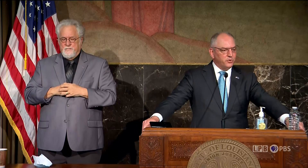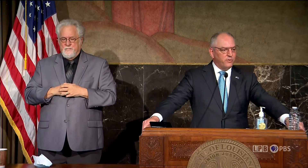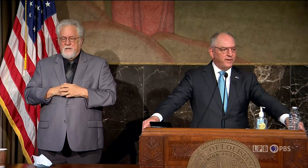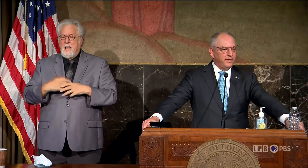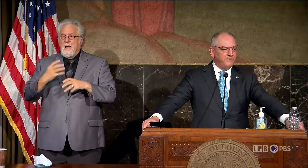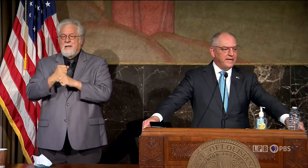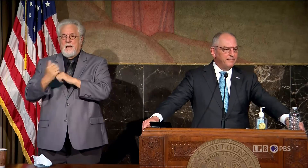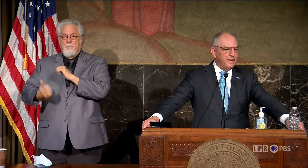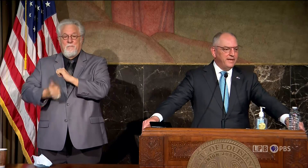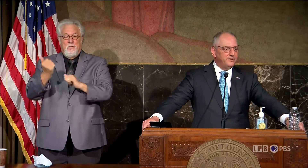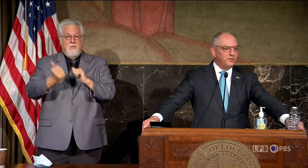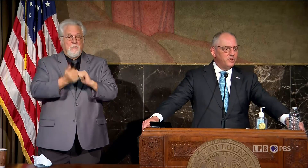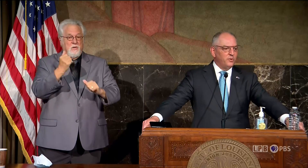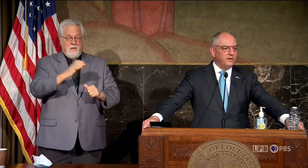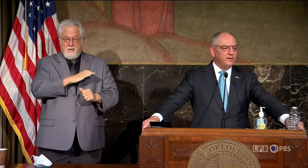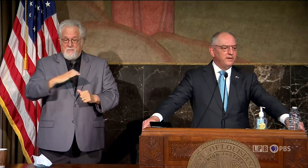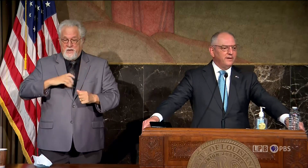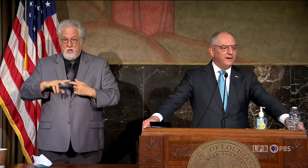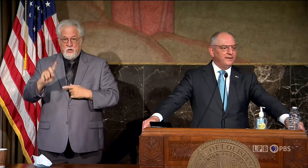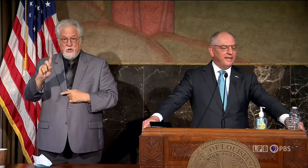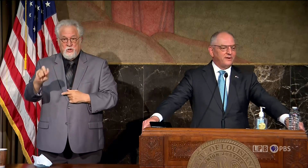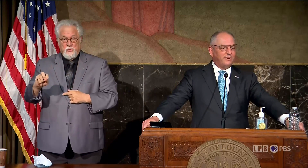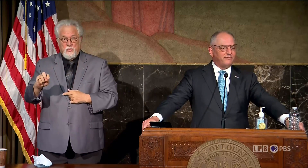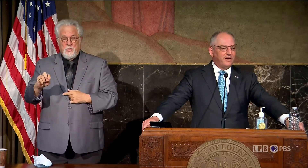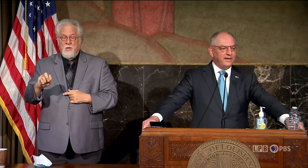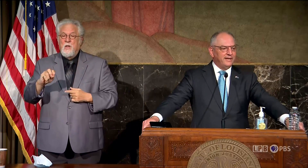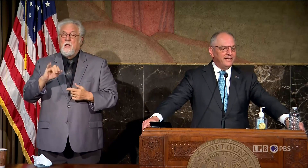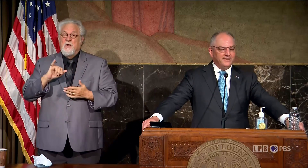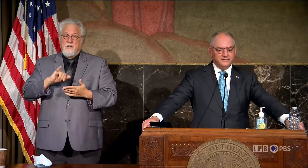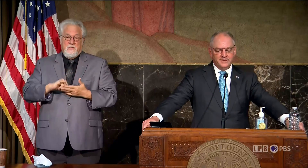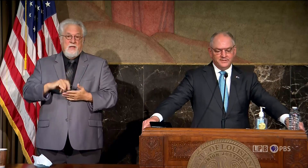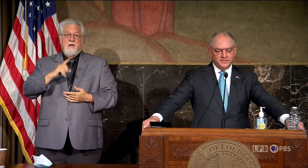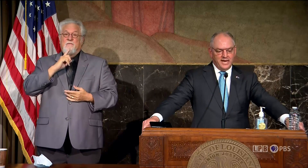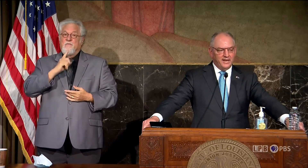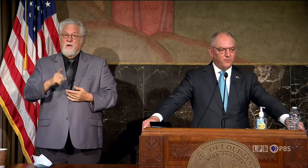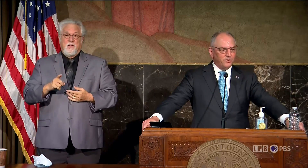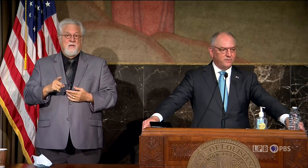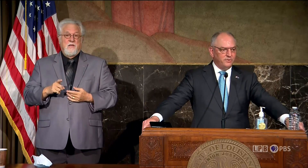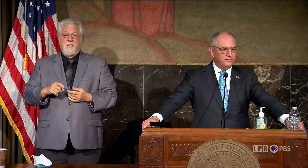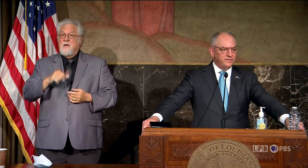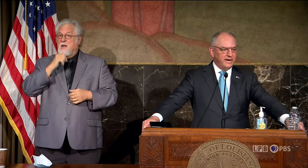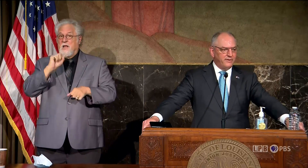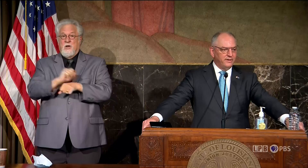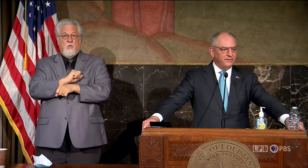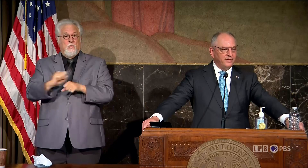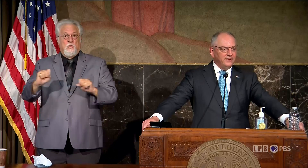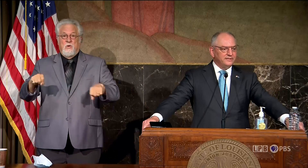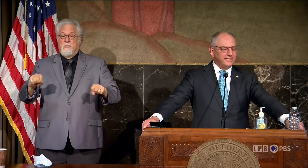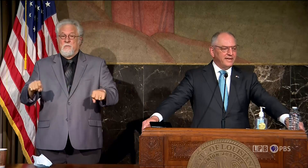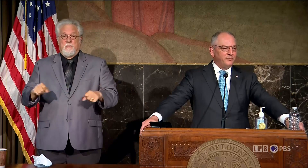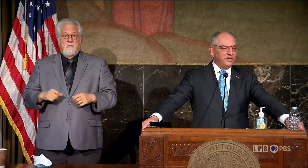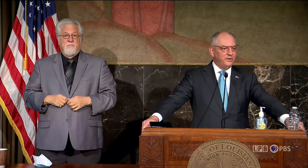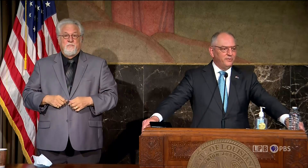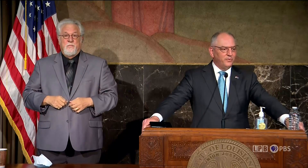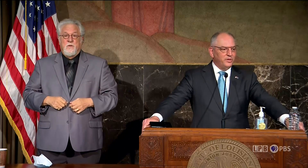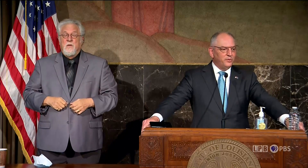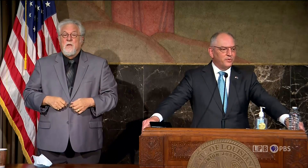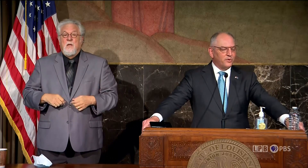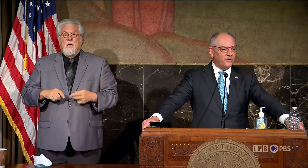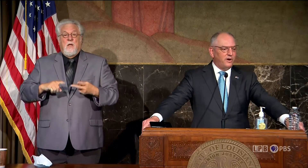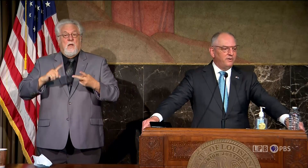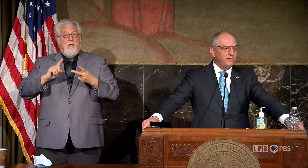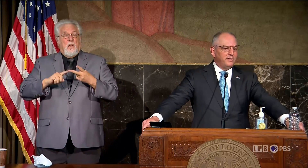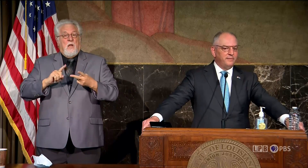a majority of a committee to do it, that quite frankly is not a workable scenario. Secondly, when